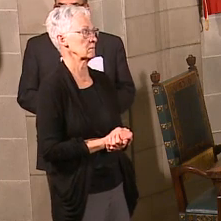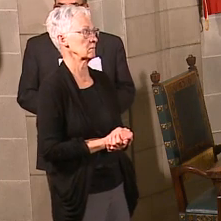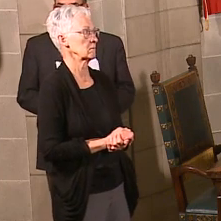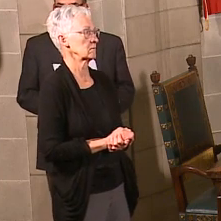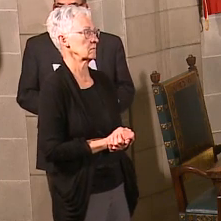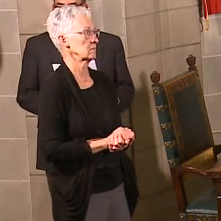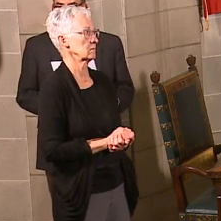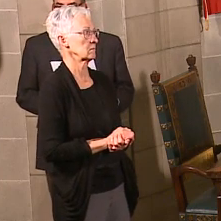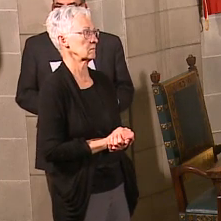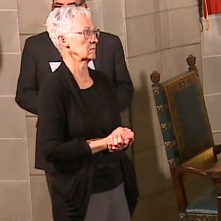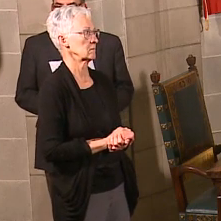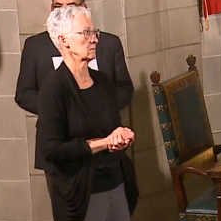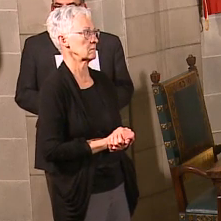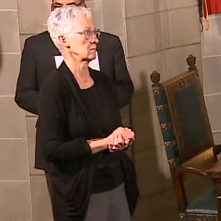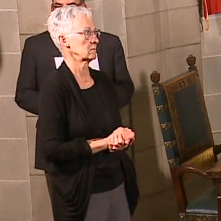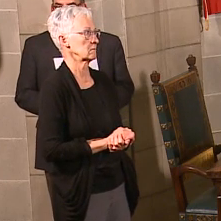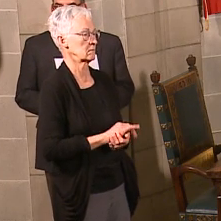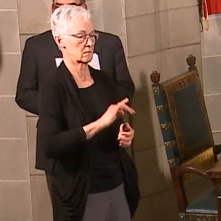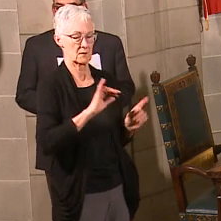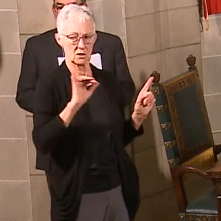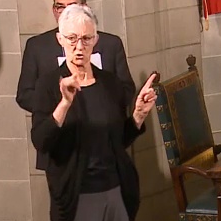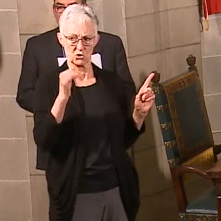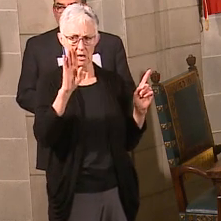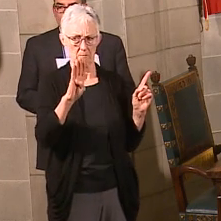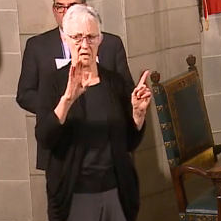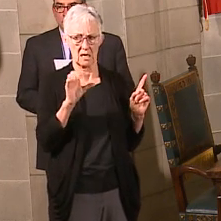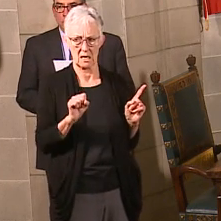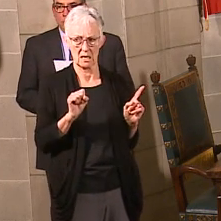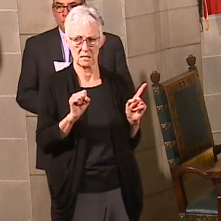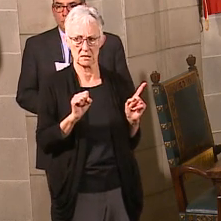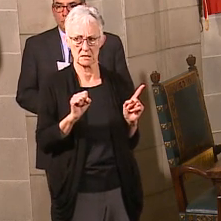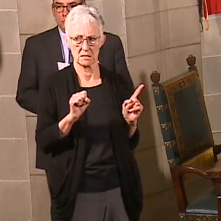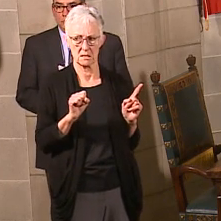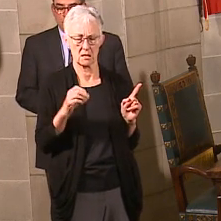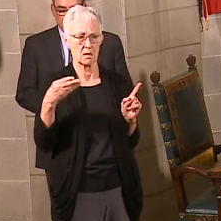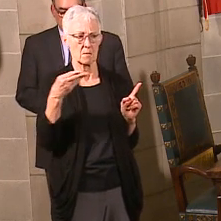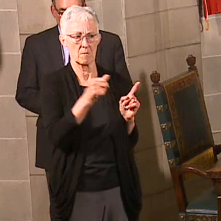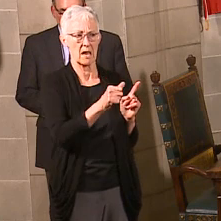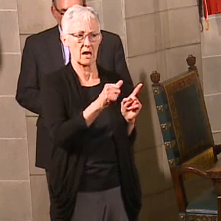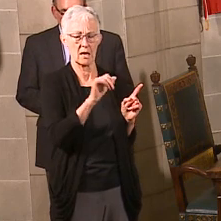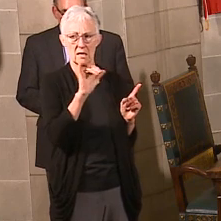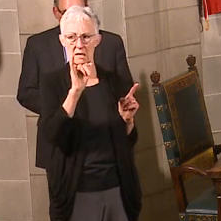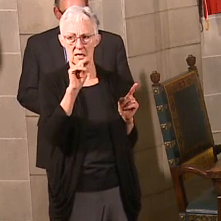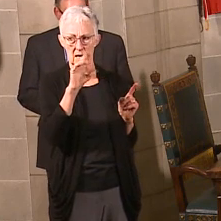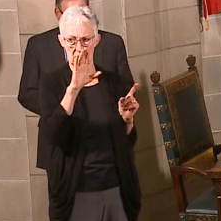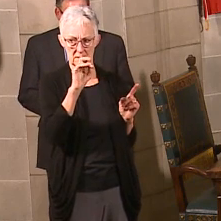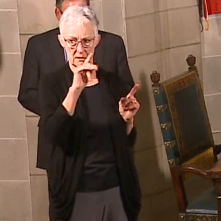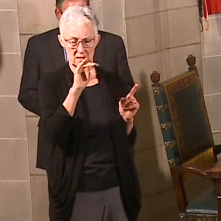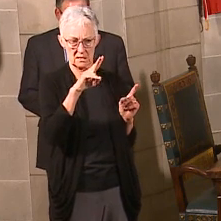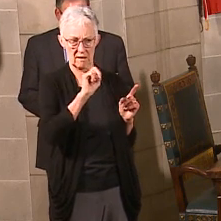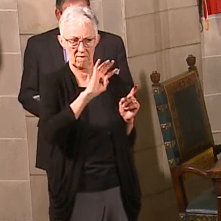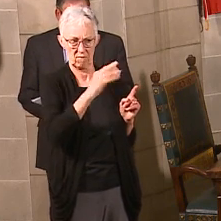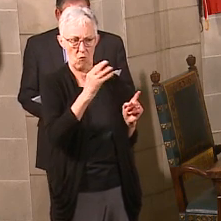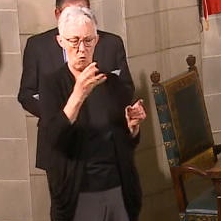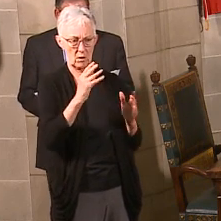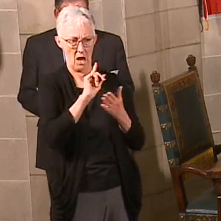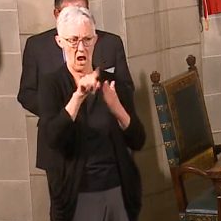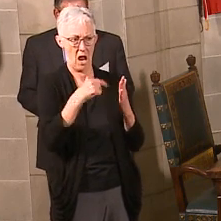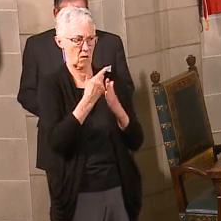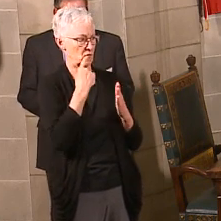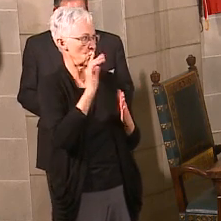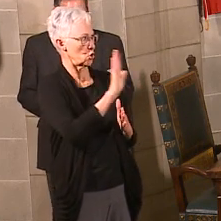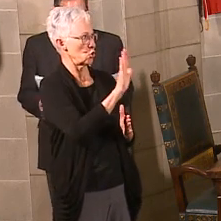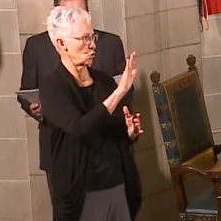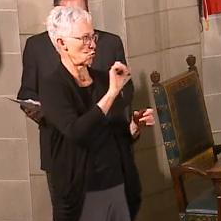Okay, so the first question was about JBS paying an incentive pay of $4 an hour to the workers there. And again,